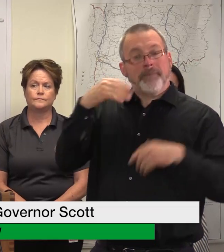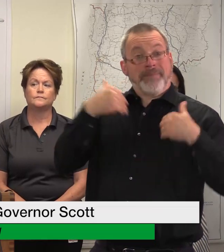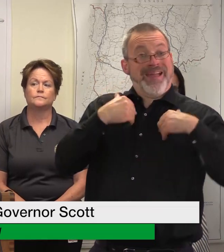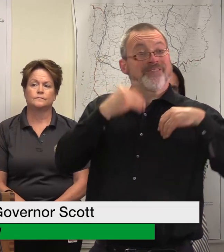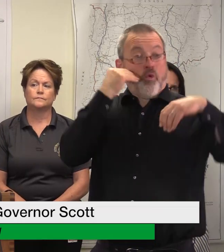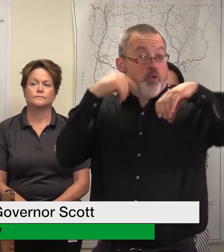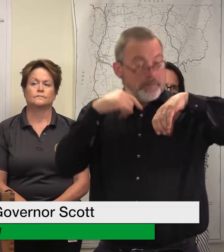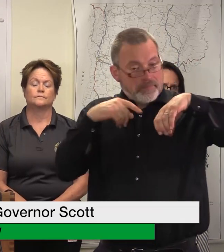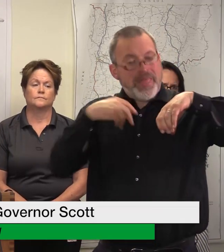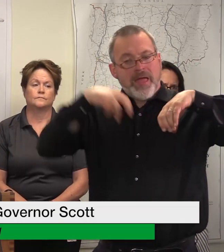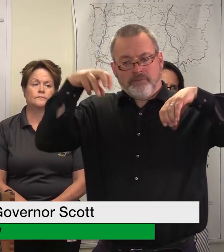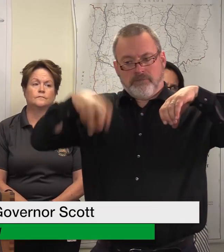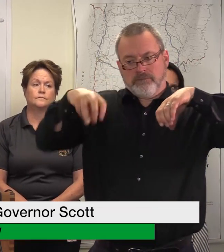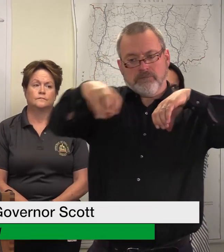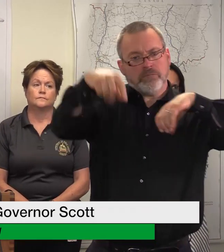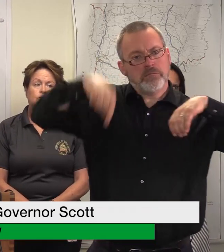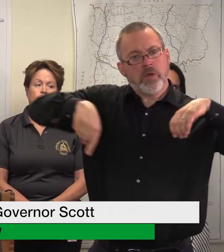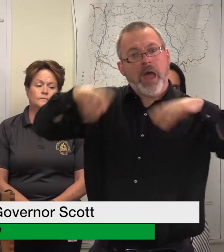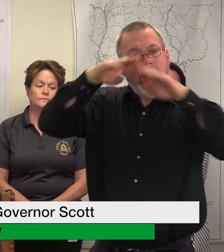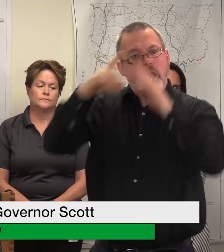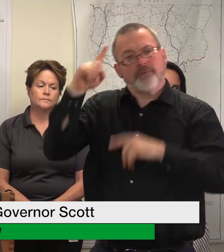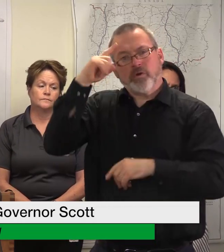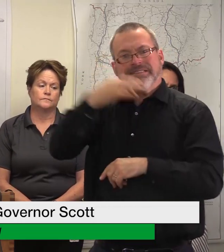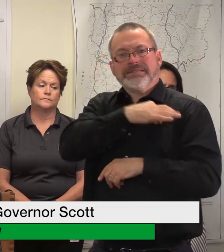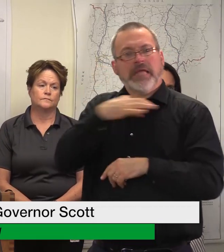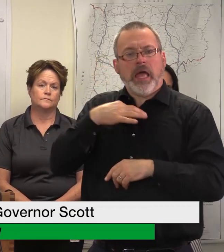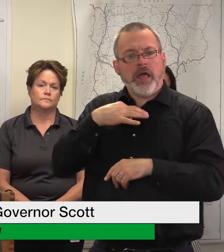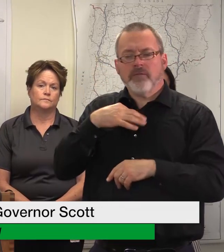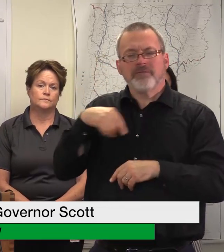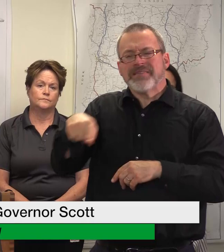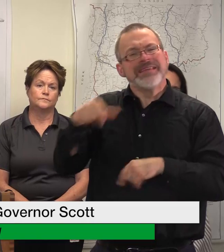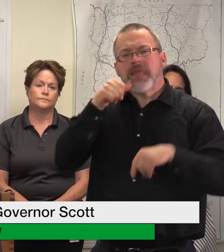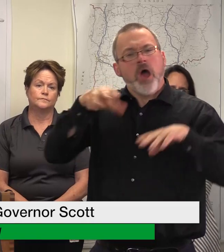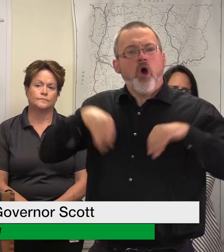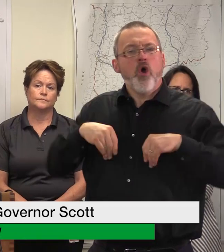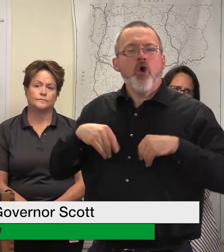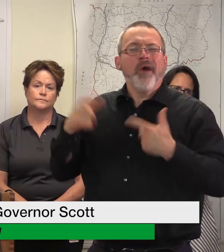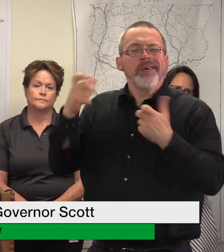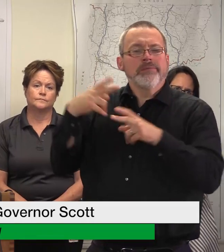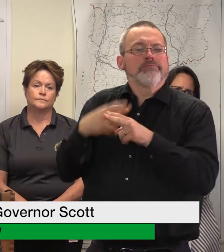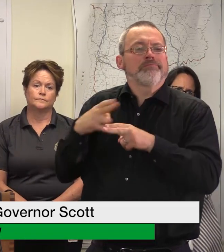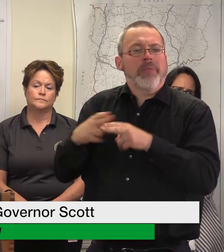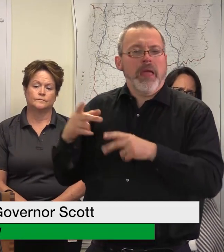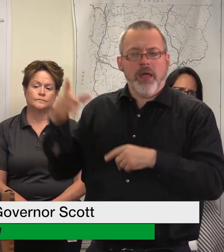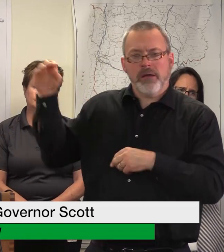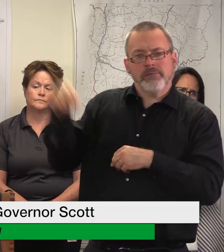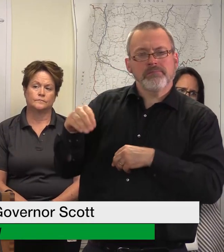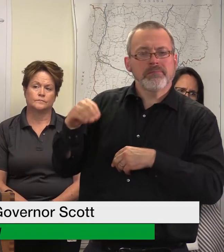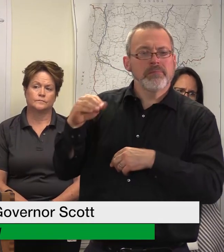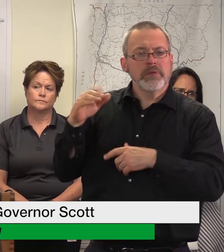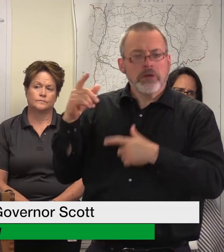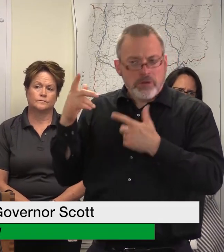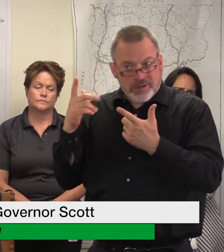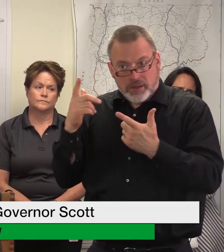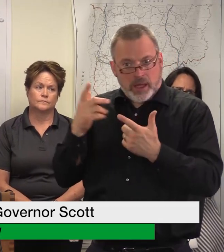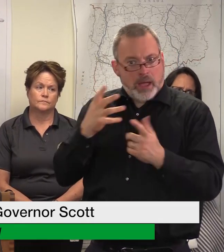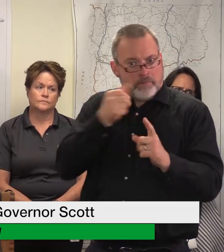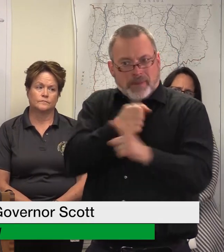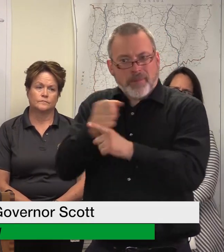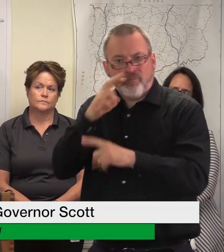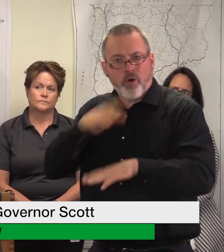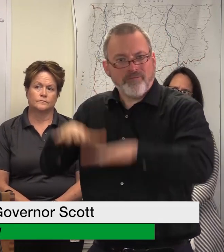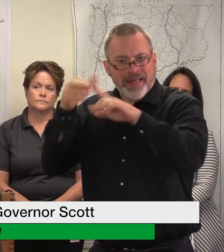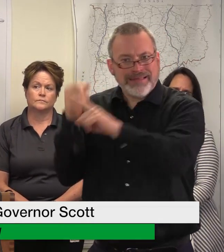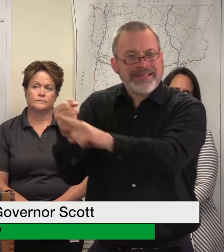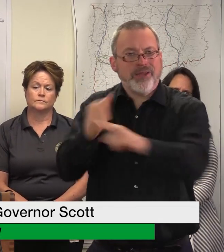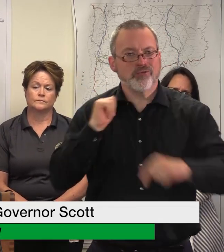workers live. And I would imagine a fair number of them are fairly near the fields and in the floodplains. So I'm just wondering if there's